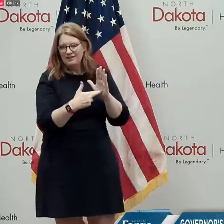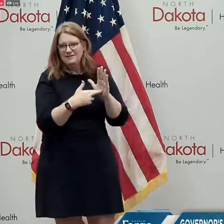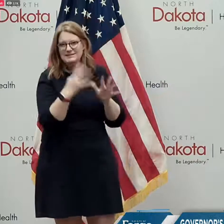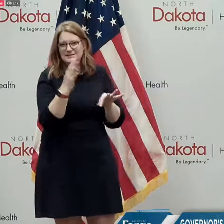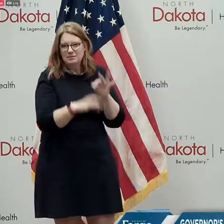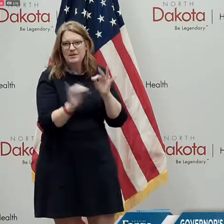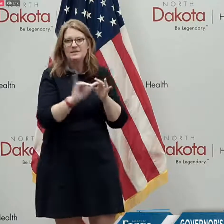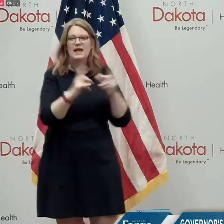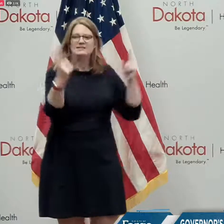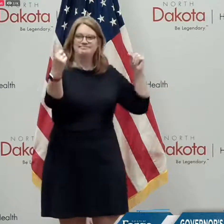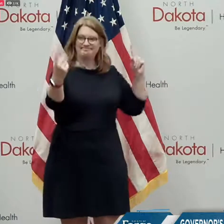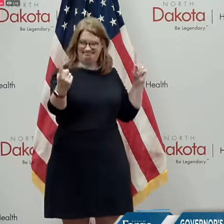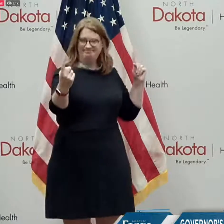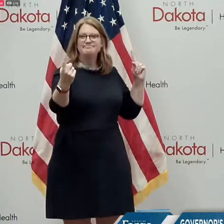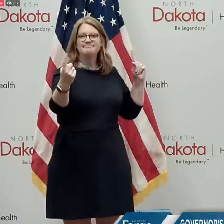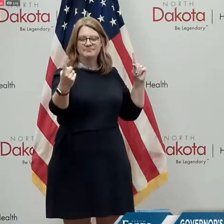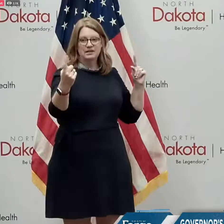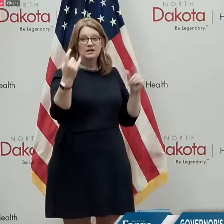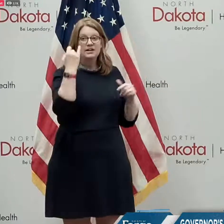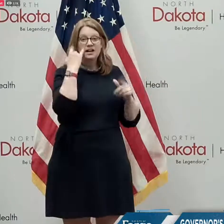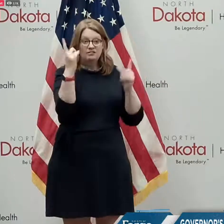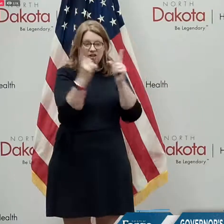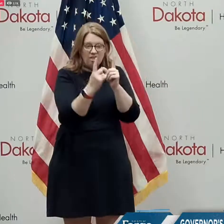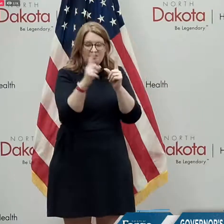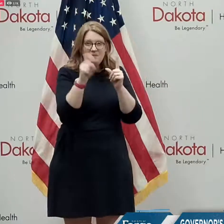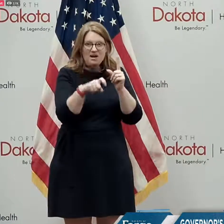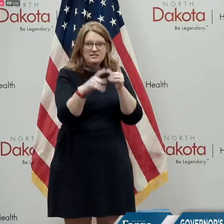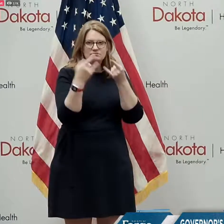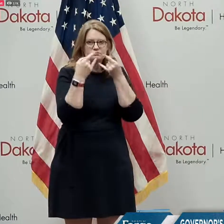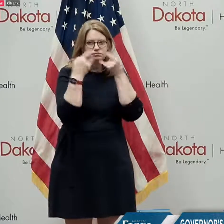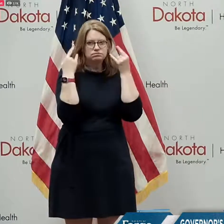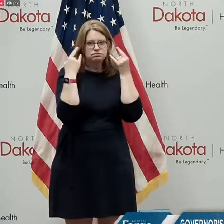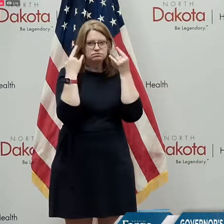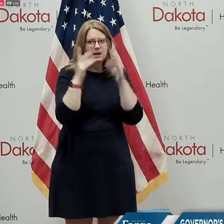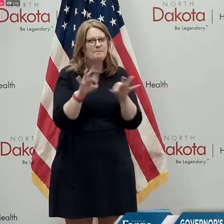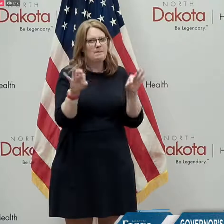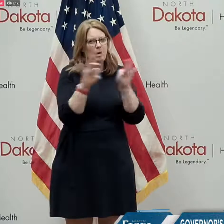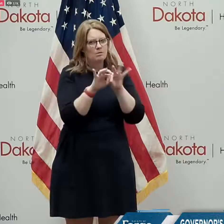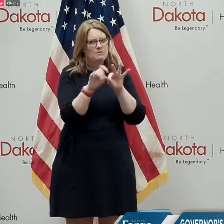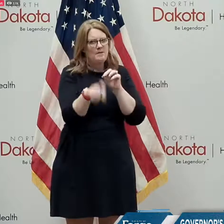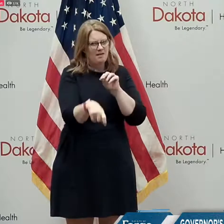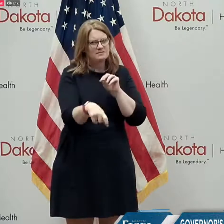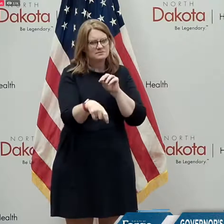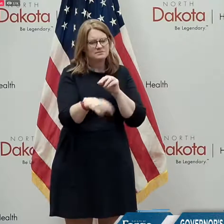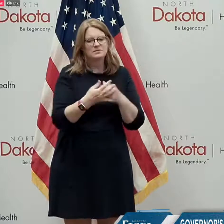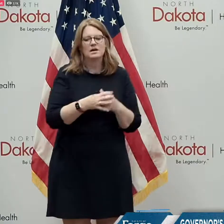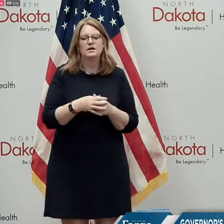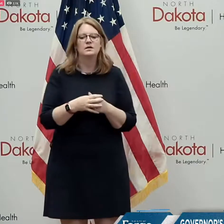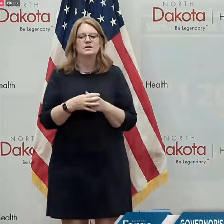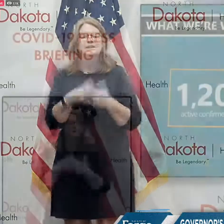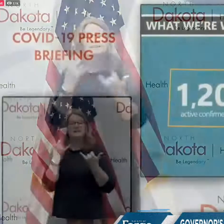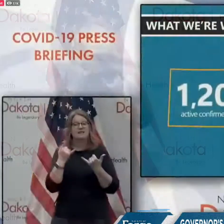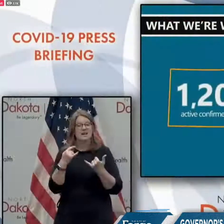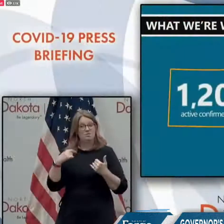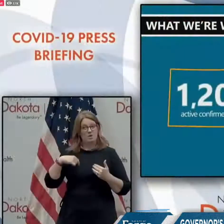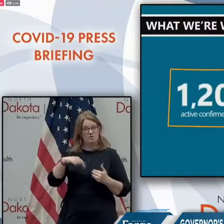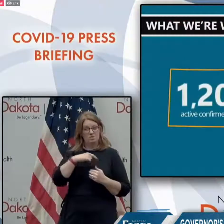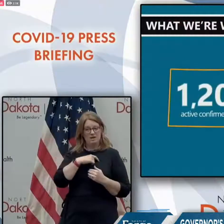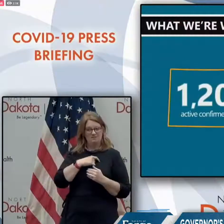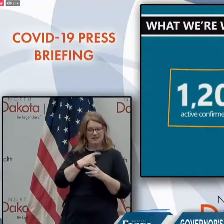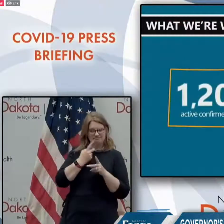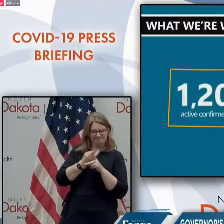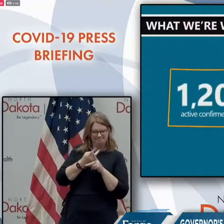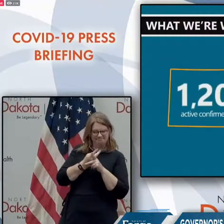like socially distancing, if you can't, wear a mask, etc. But let's just talk about the numbers and share what we're watching right